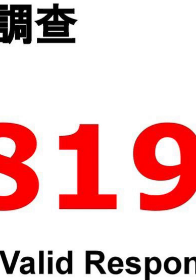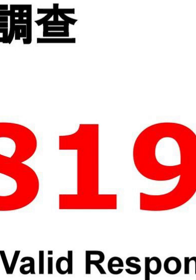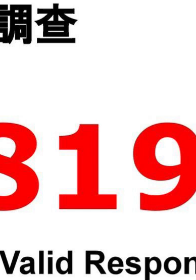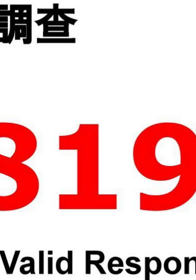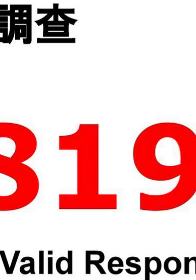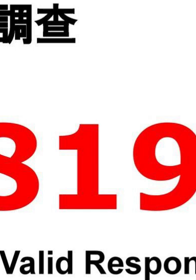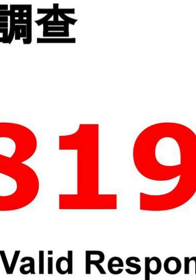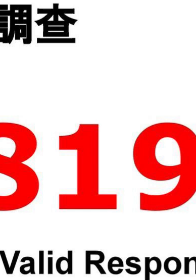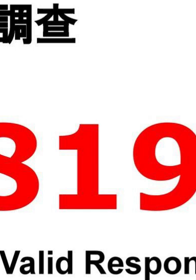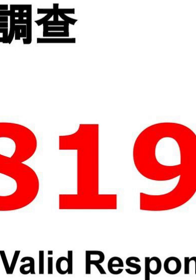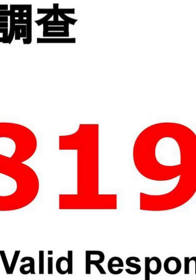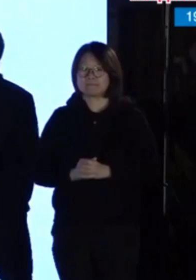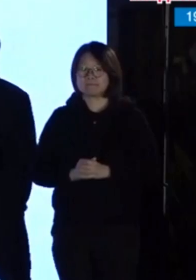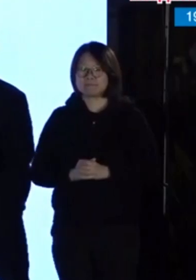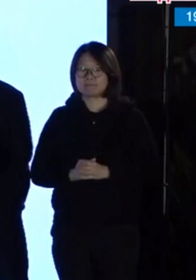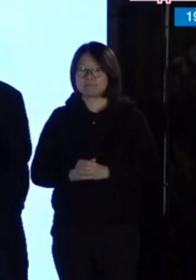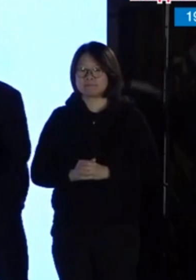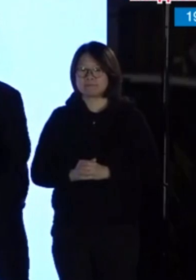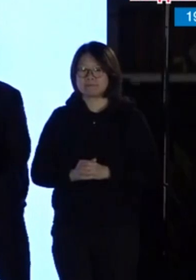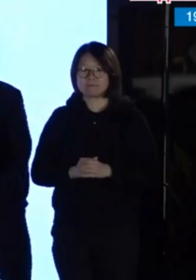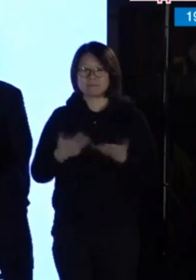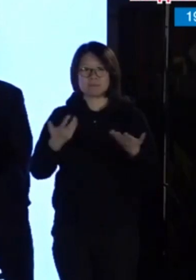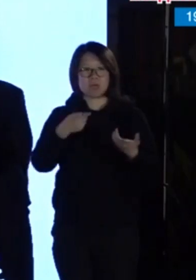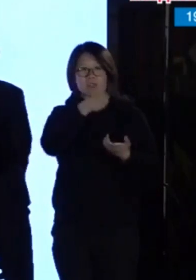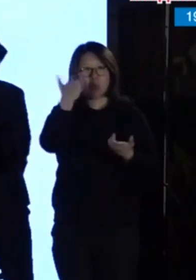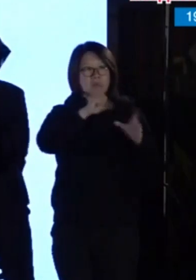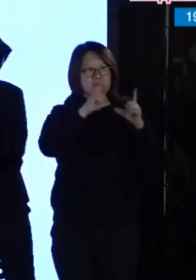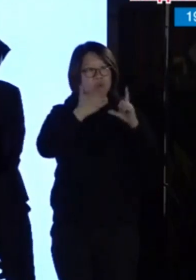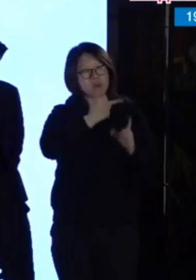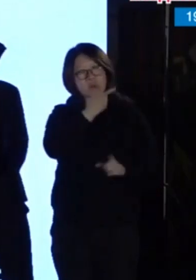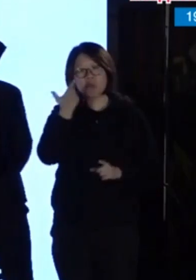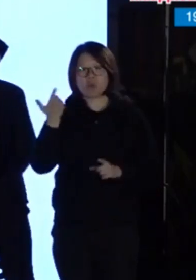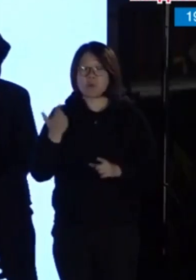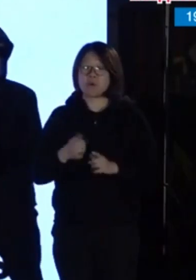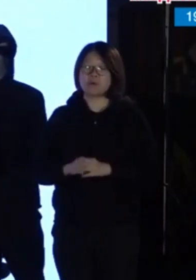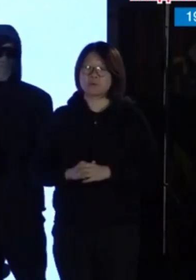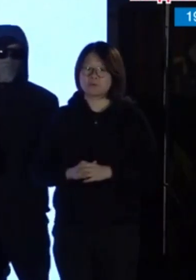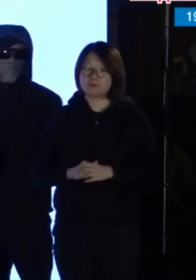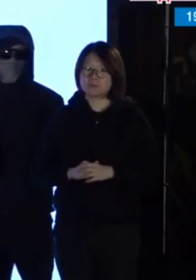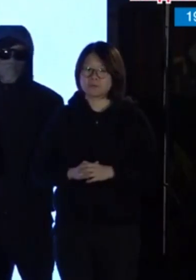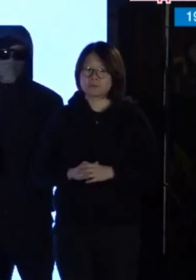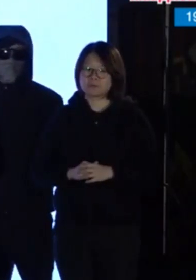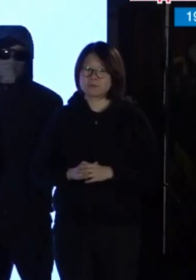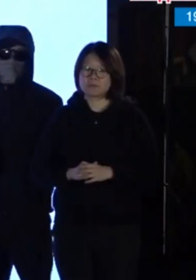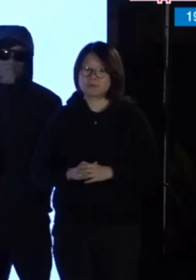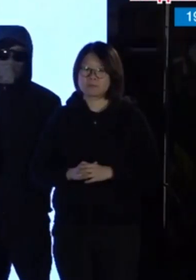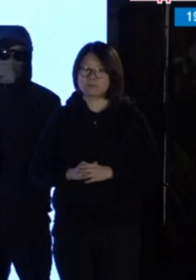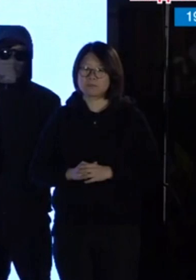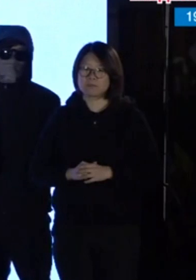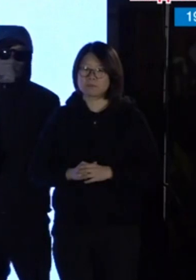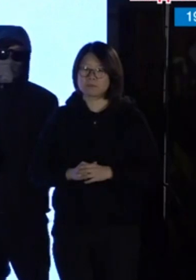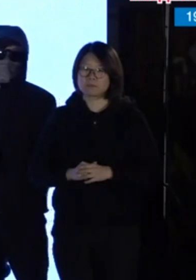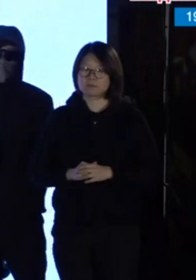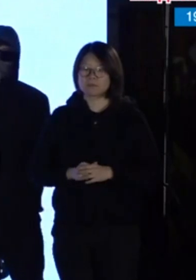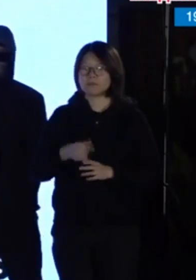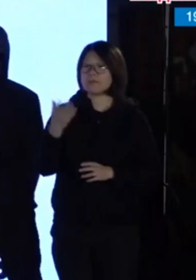gas conducted in Hong Kong so far. Due to Hong Kongers being directly and indirectly exposed to tear gas in the past few months,